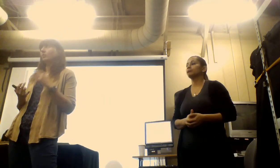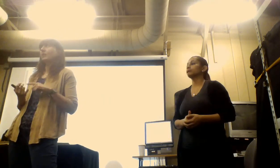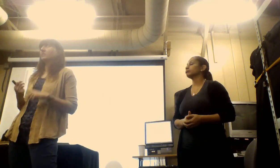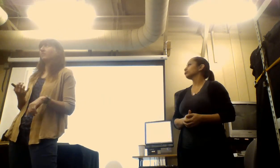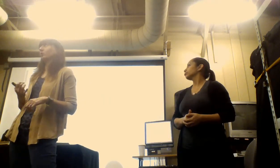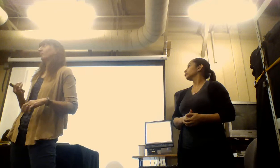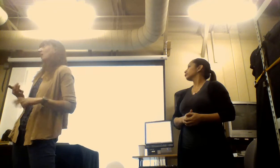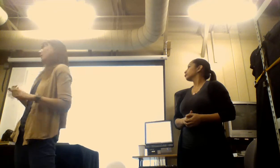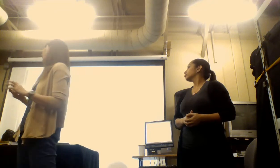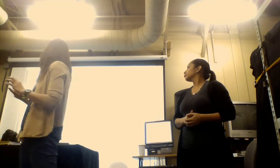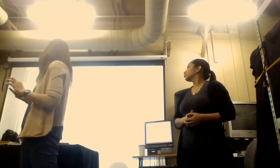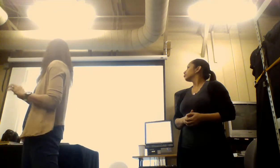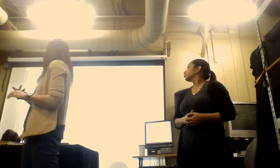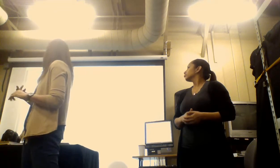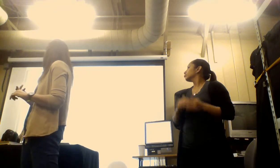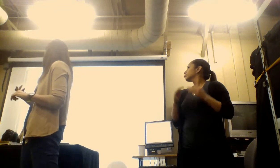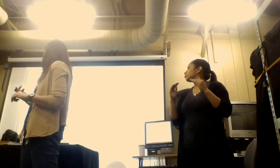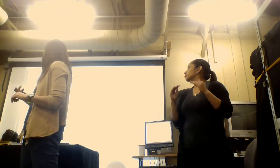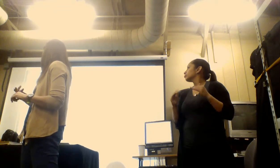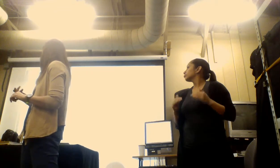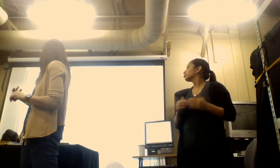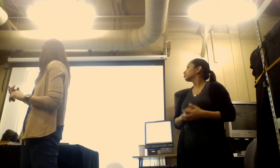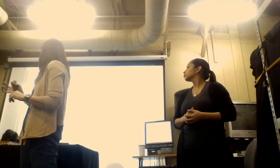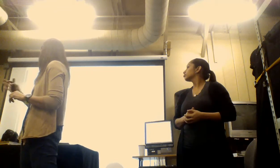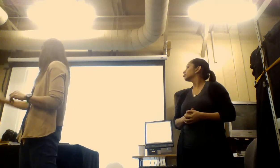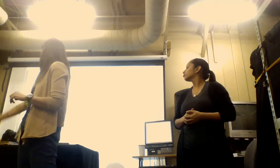is an amazing film lab. If you,